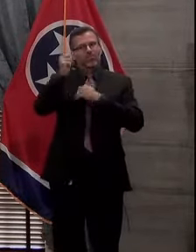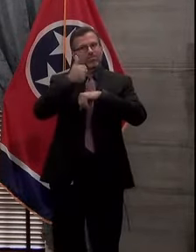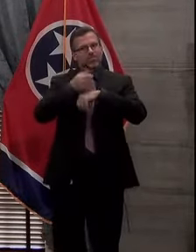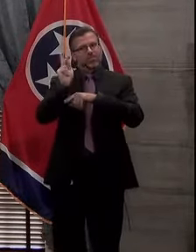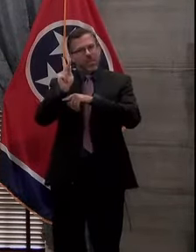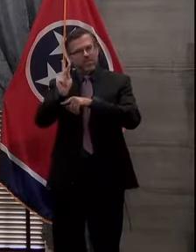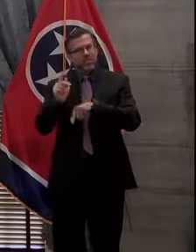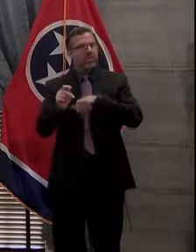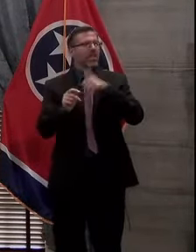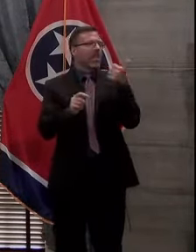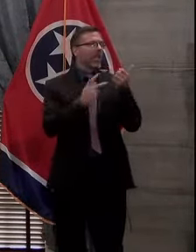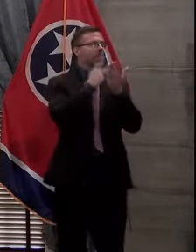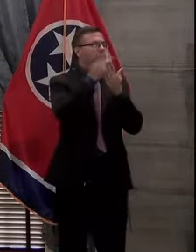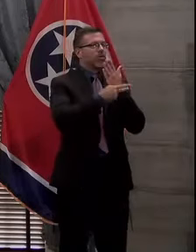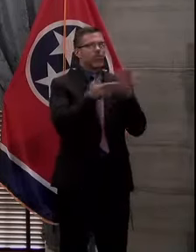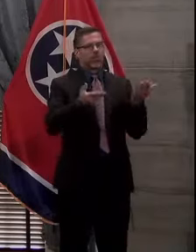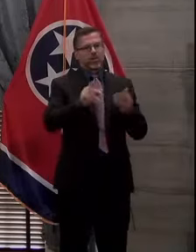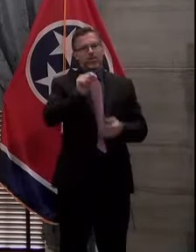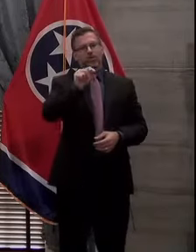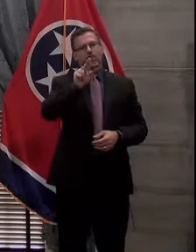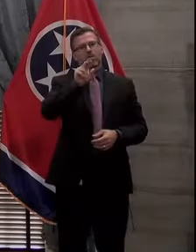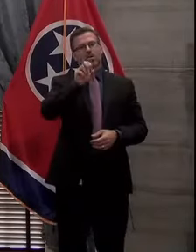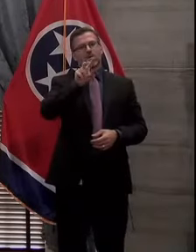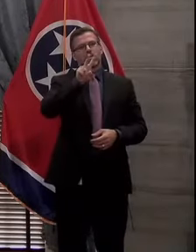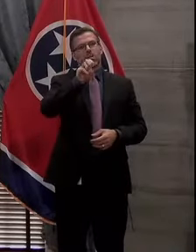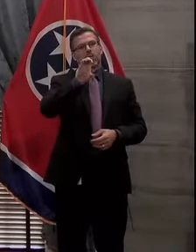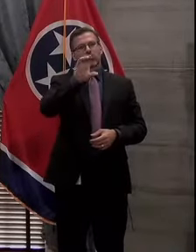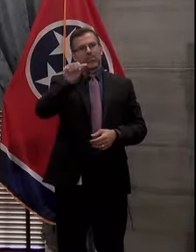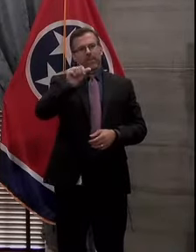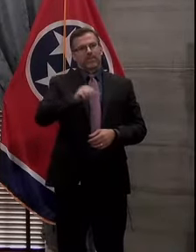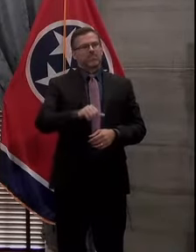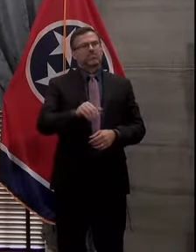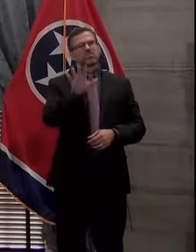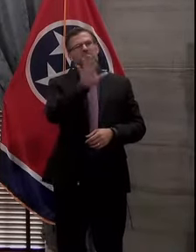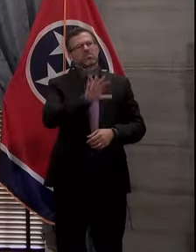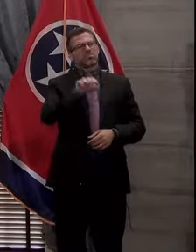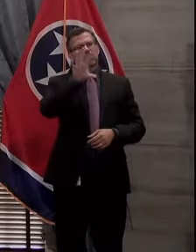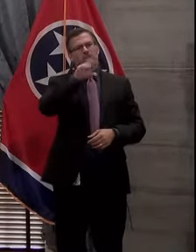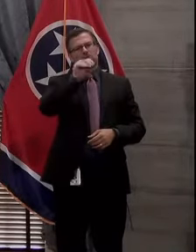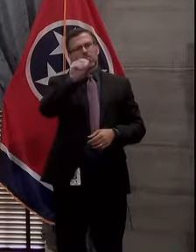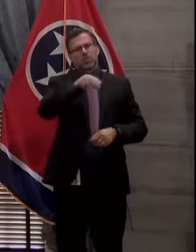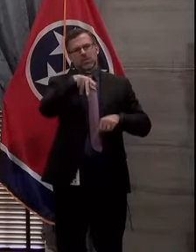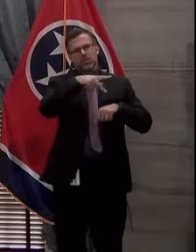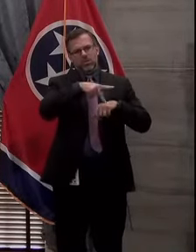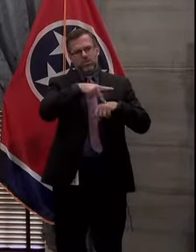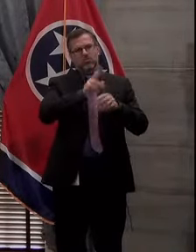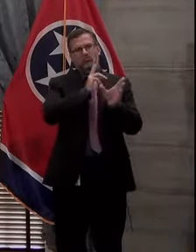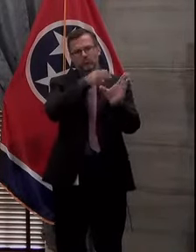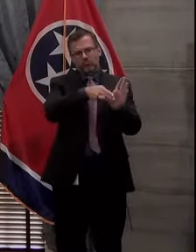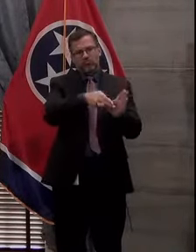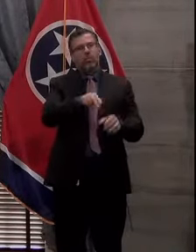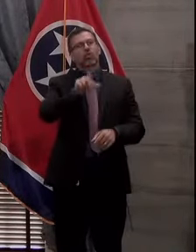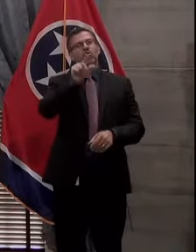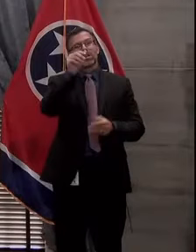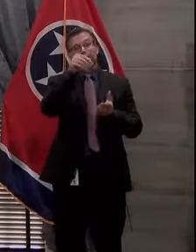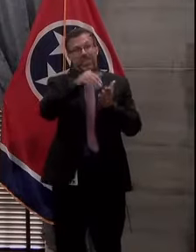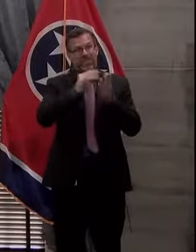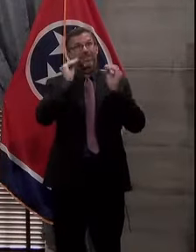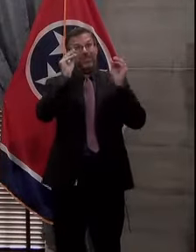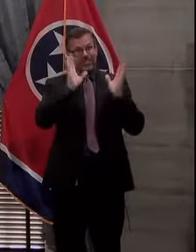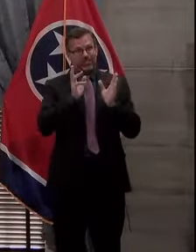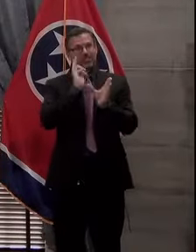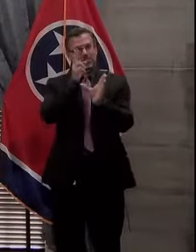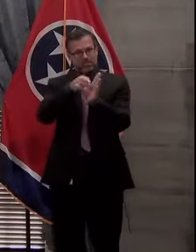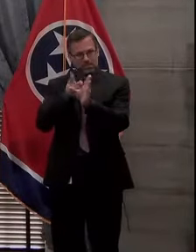Trevecca throughout the summer. About half of our principals participated. We have over 20,000 teachers who've participated, and those opportunities